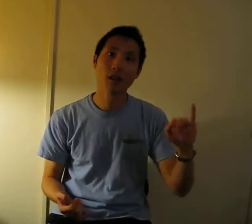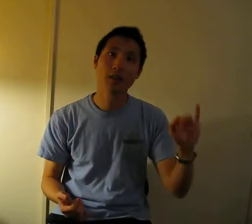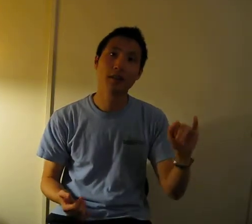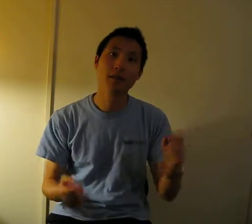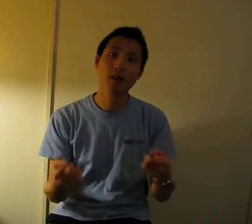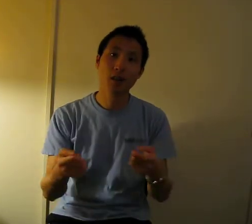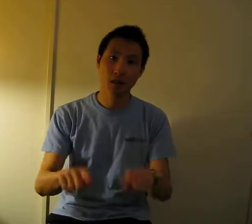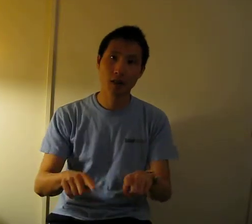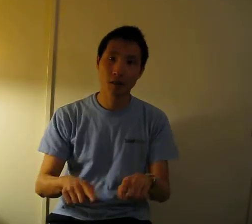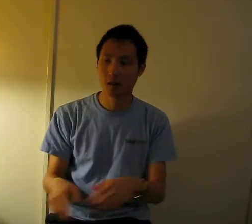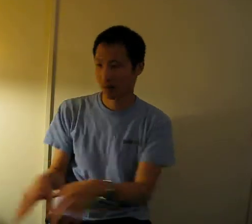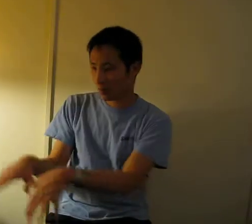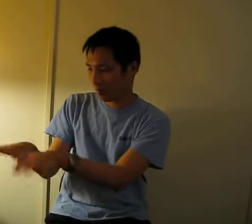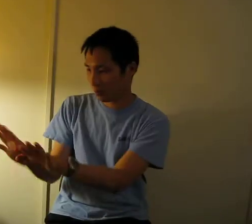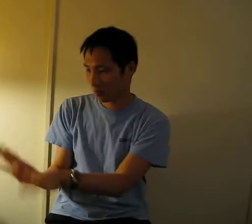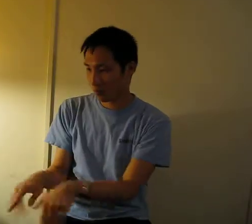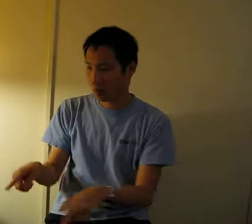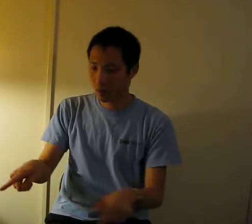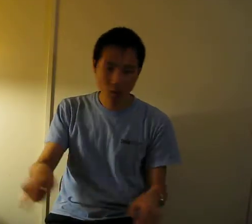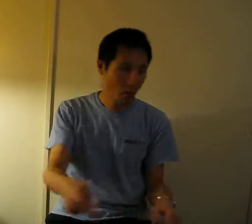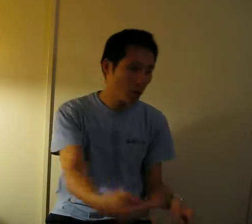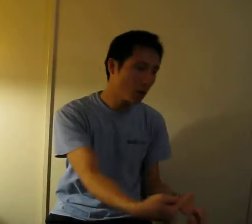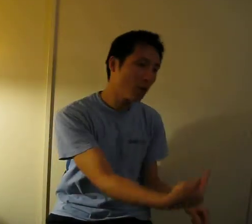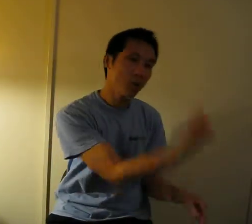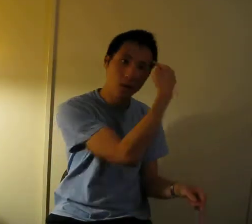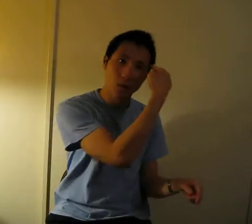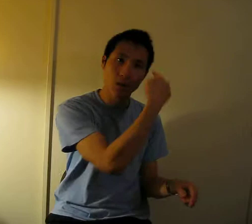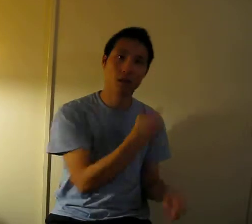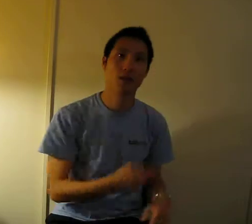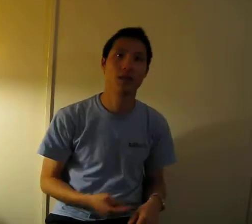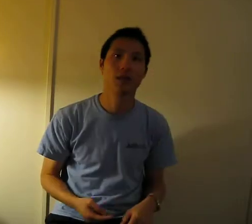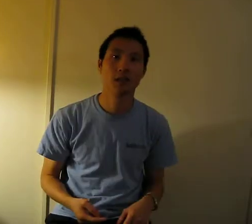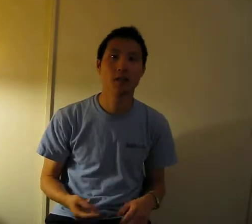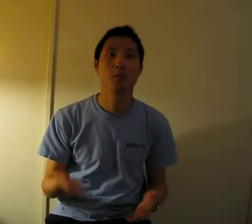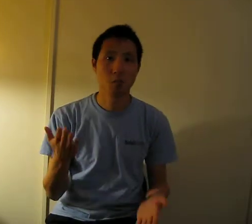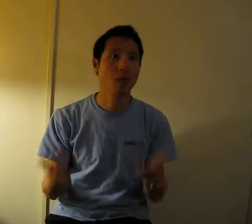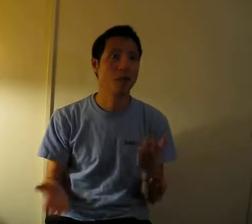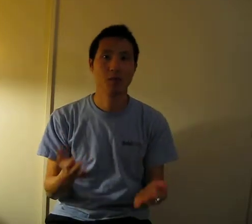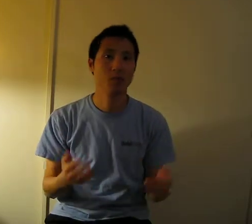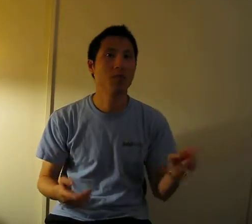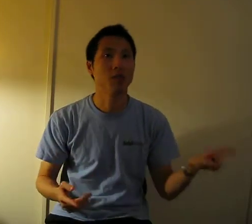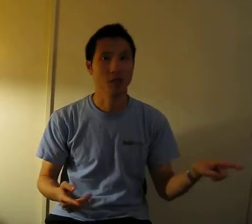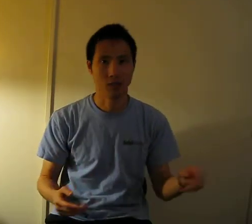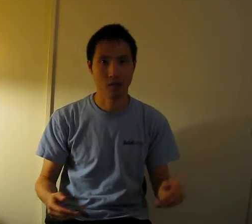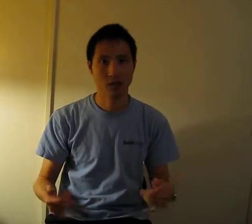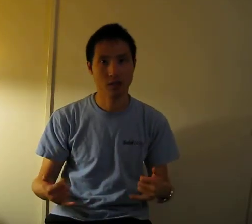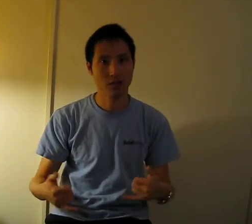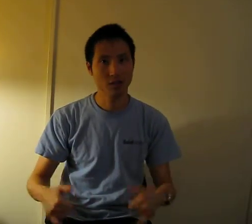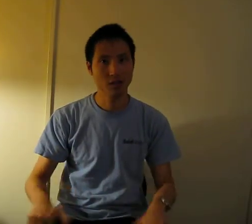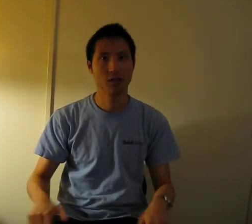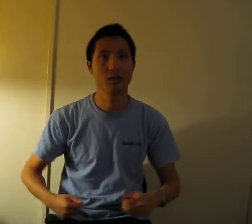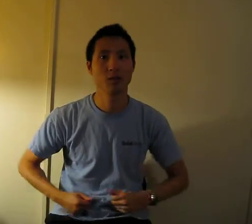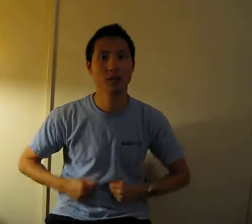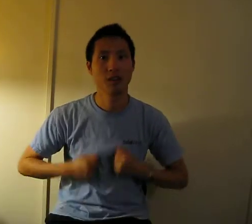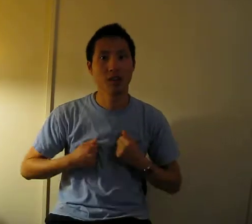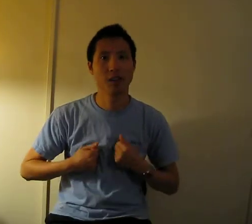Now, if it so happened that the stingray had stung him in the head instead, probably he would still be